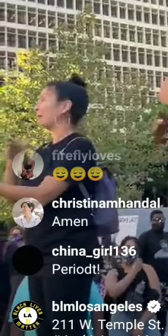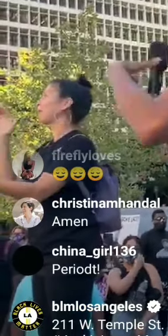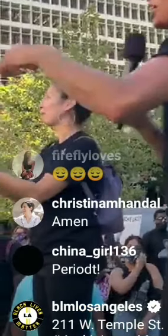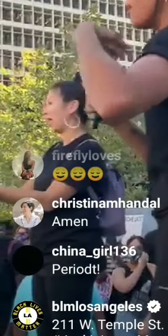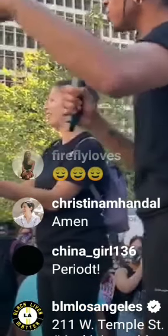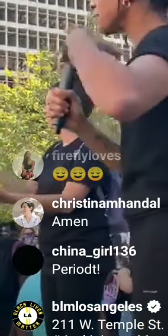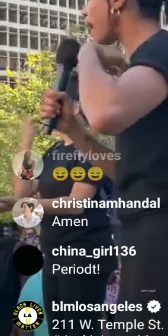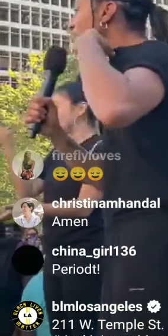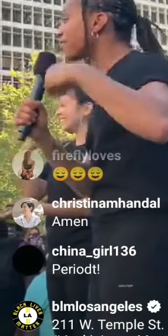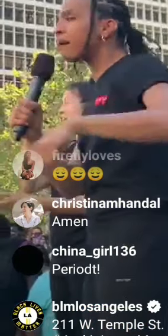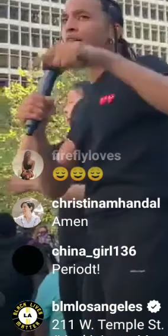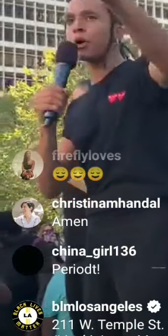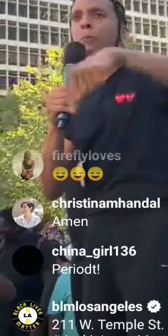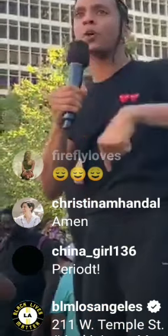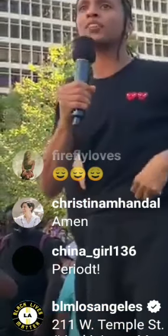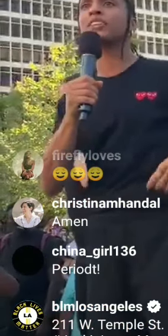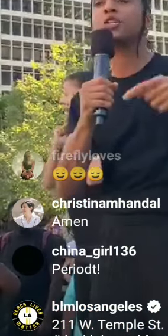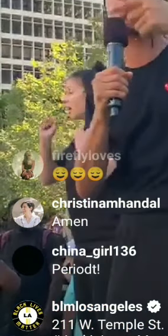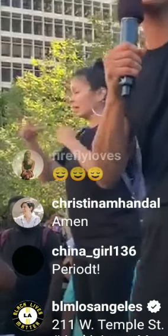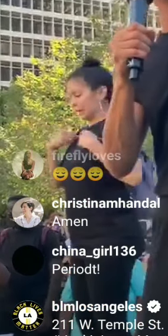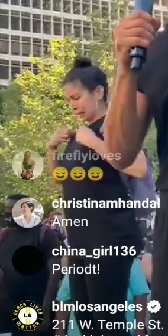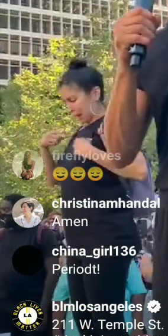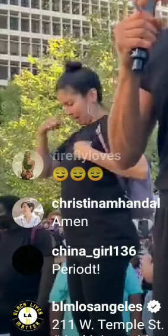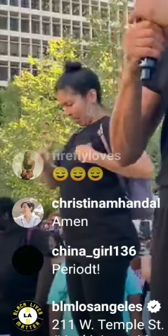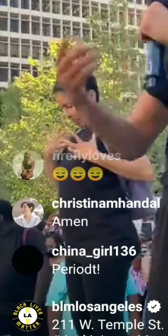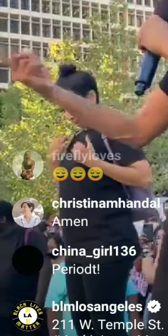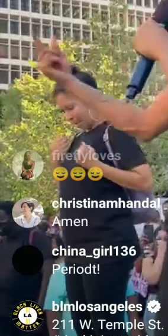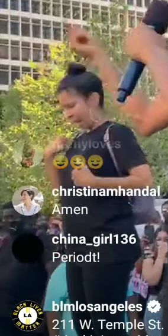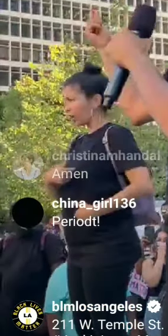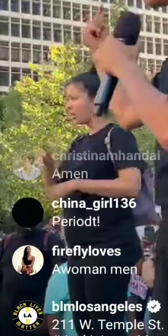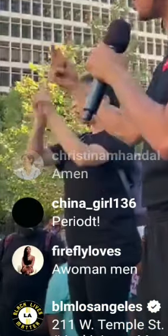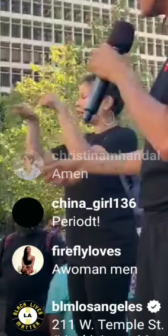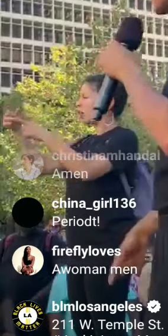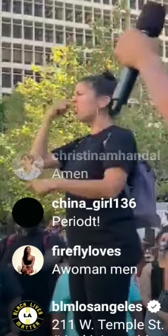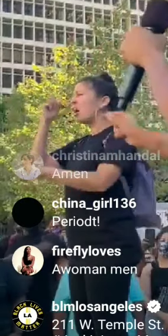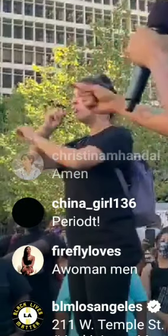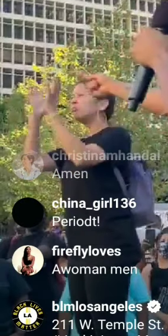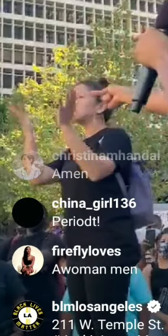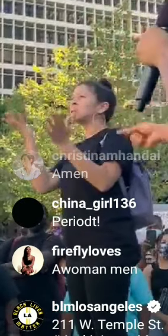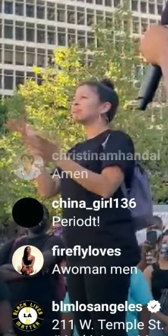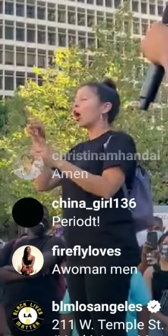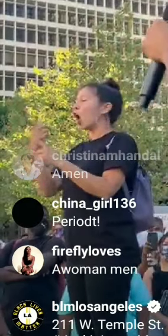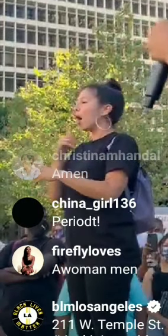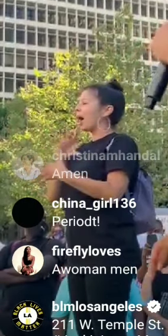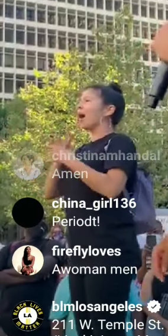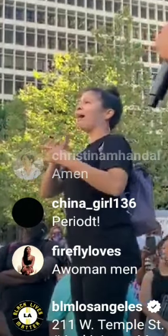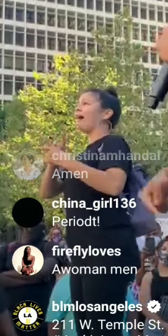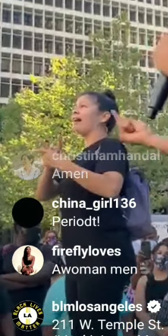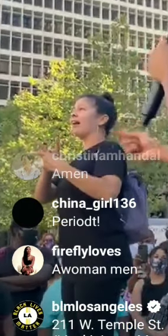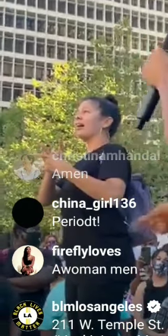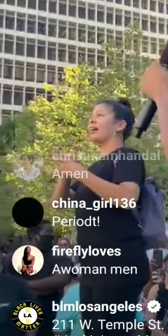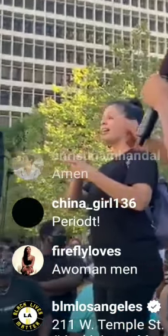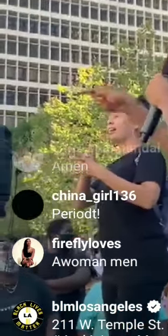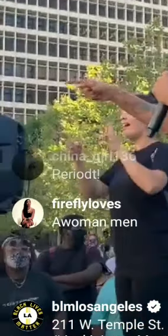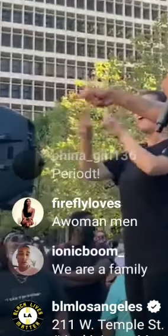that told him how to live his entire life. And he disappeared himself into it. In fact, he forfeited himself into it. And he's become the defender and protector